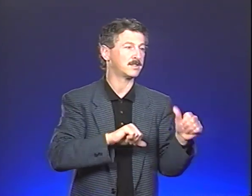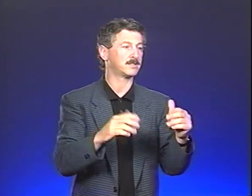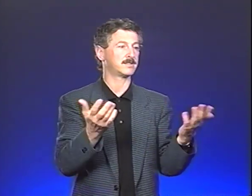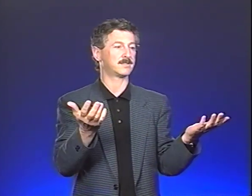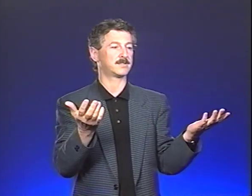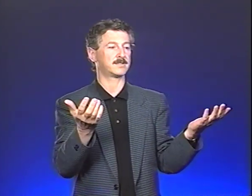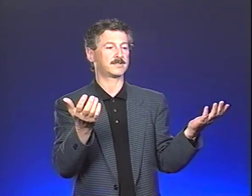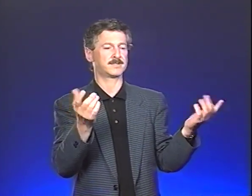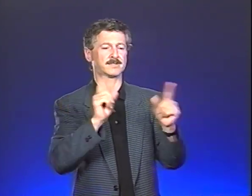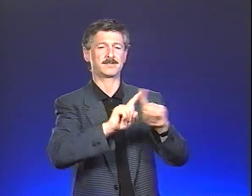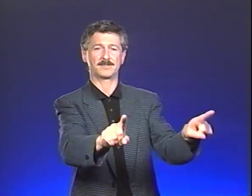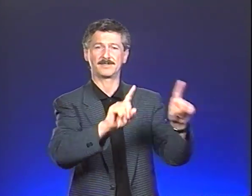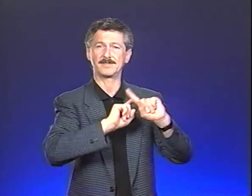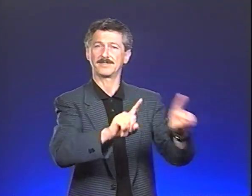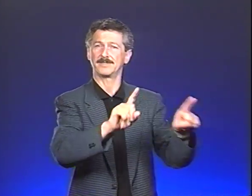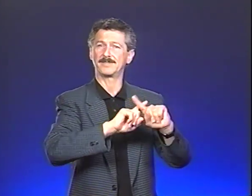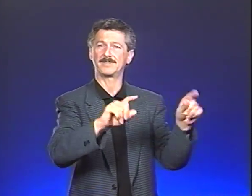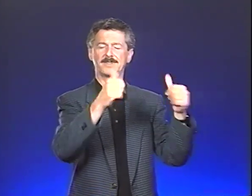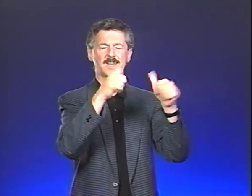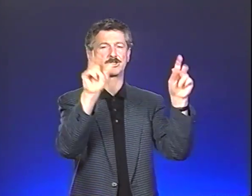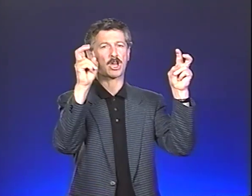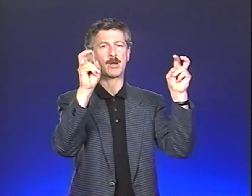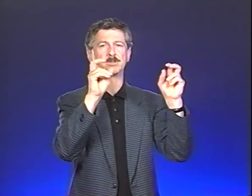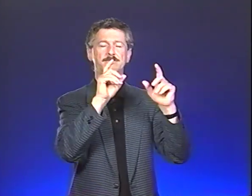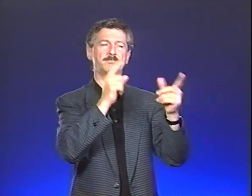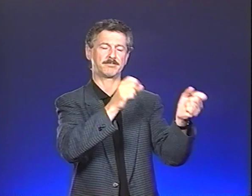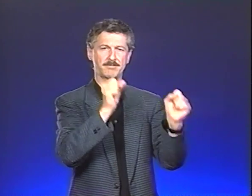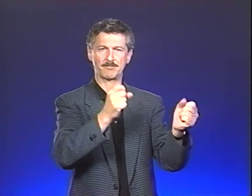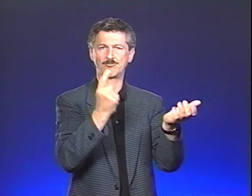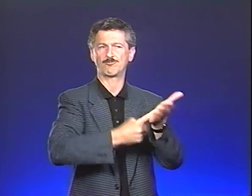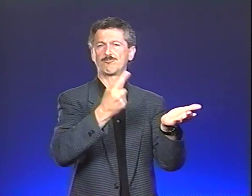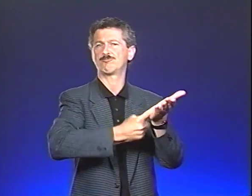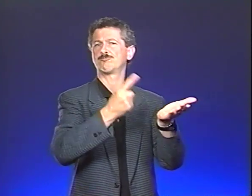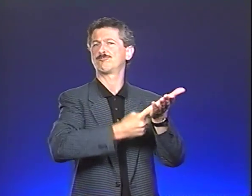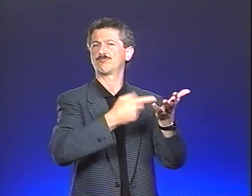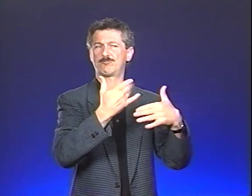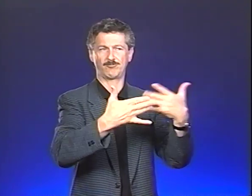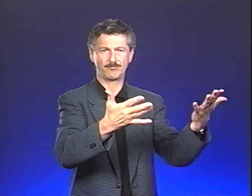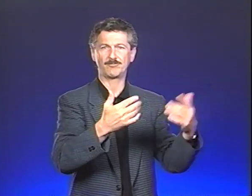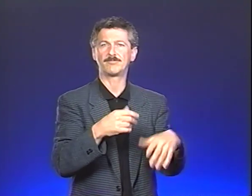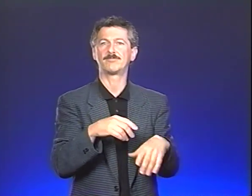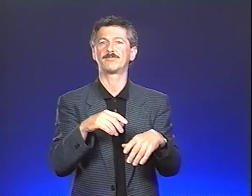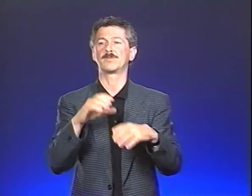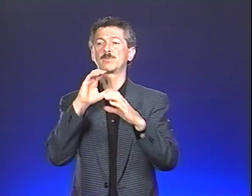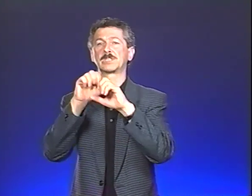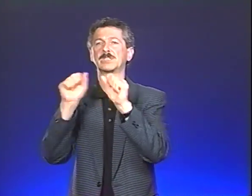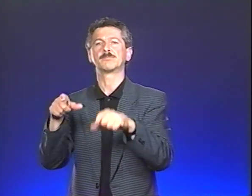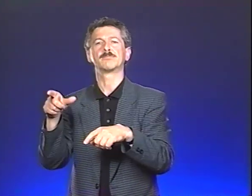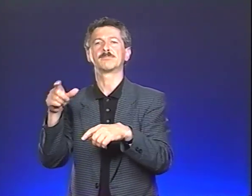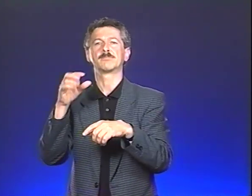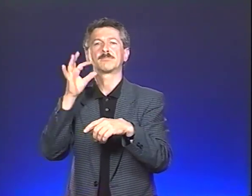religion, the arts, science. Any topic can be discussed using language.